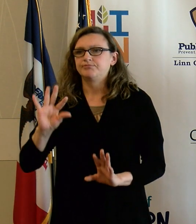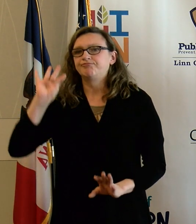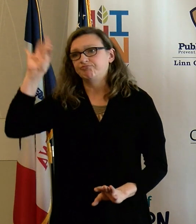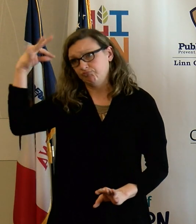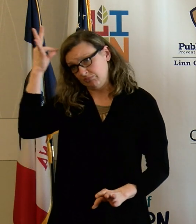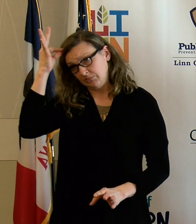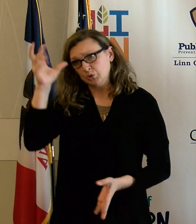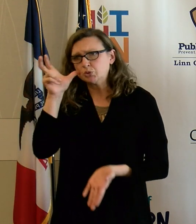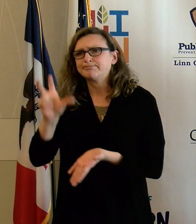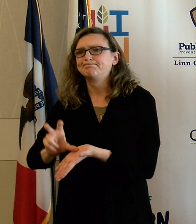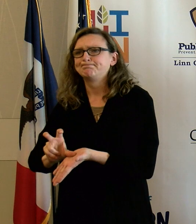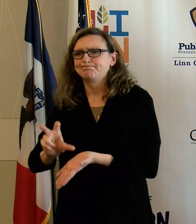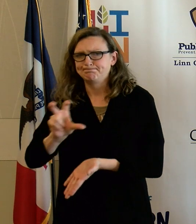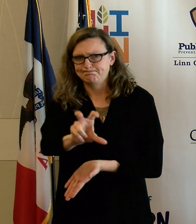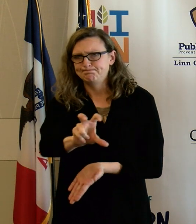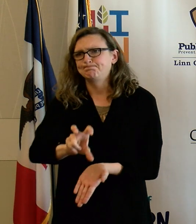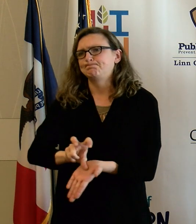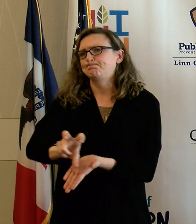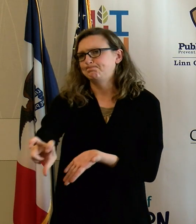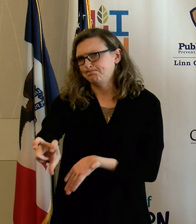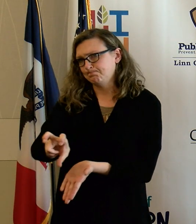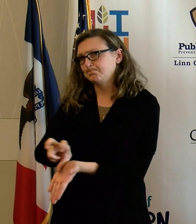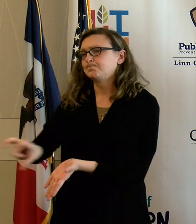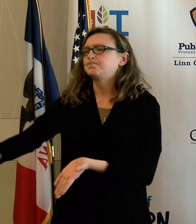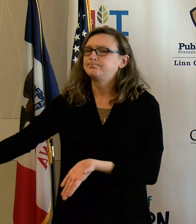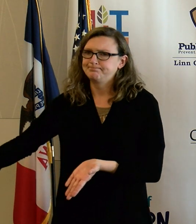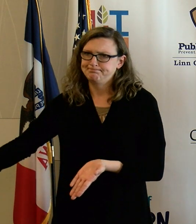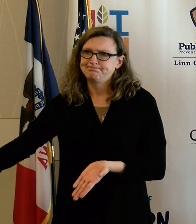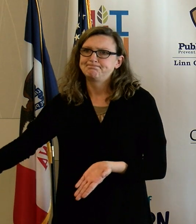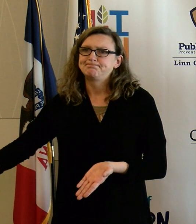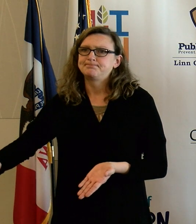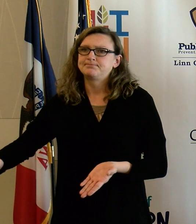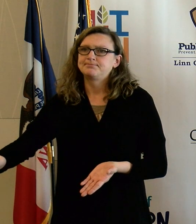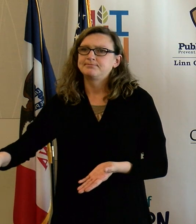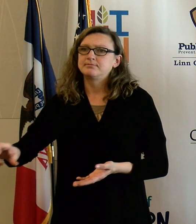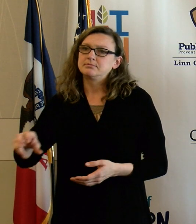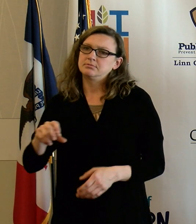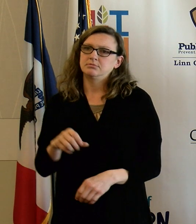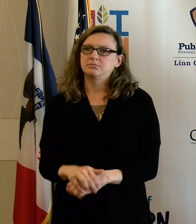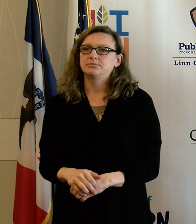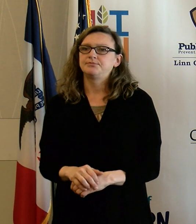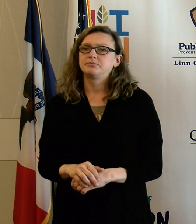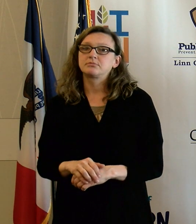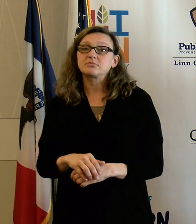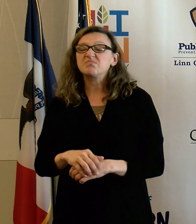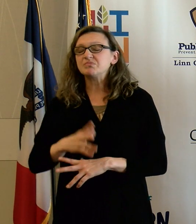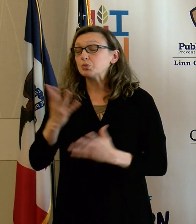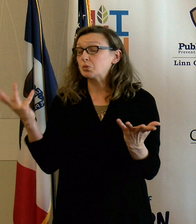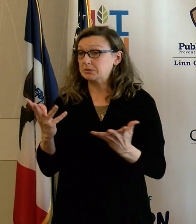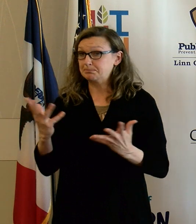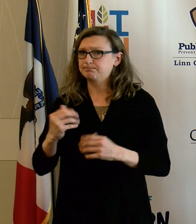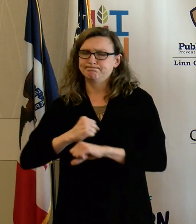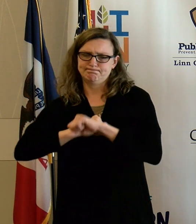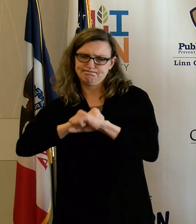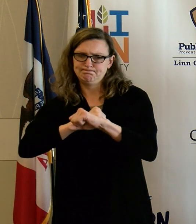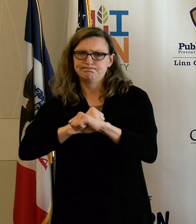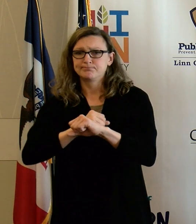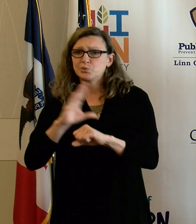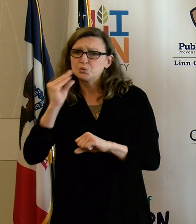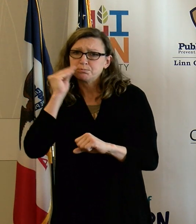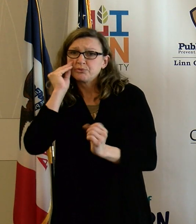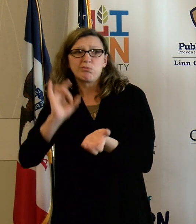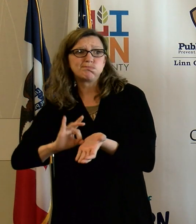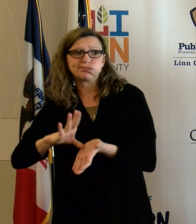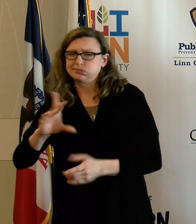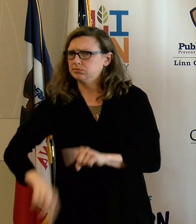and local provisions that protect individuals from eviction during this time. There's even help for folks who have fallen behind